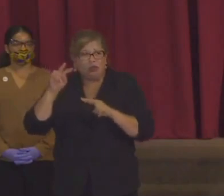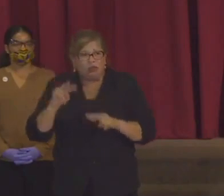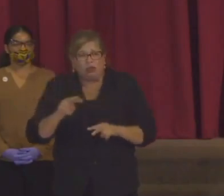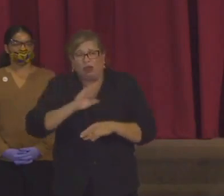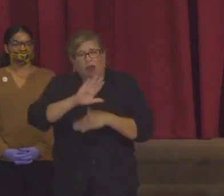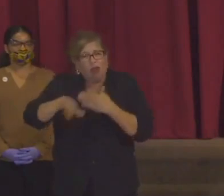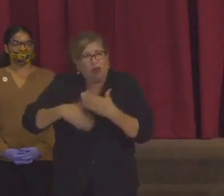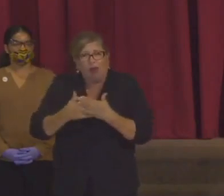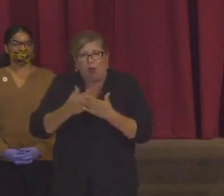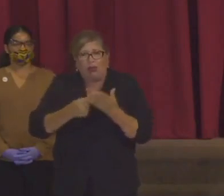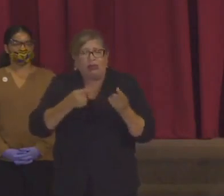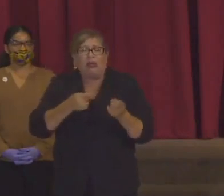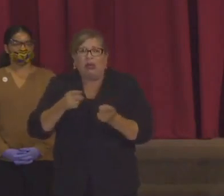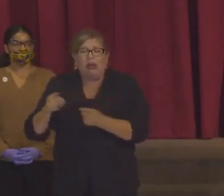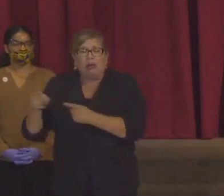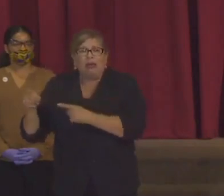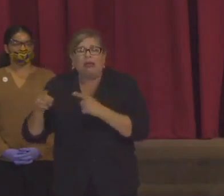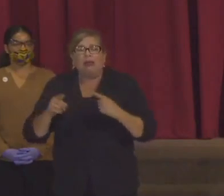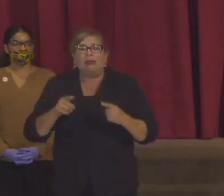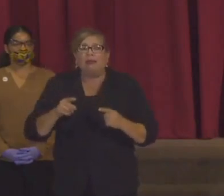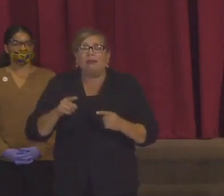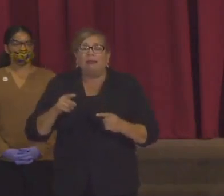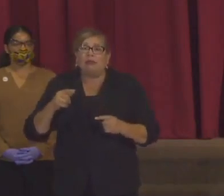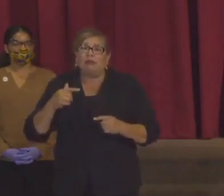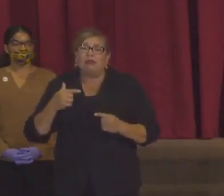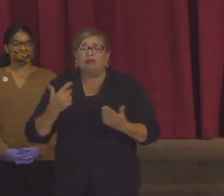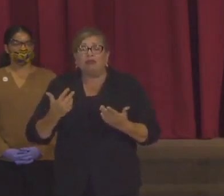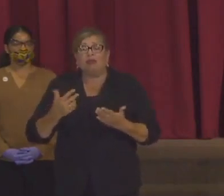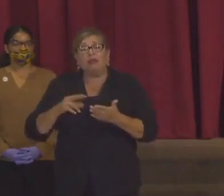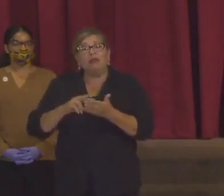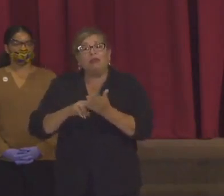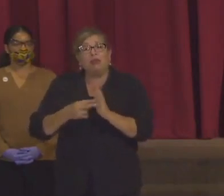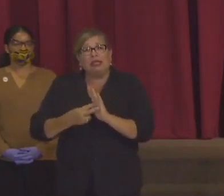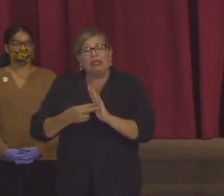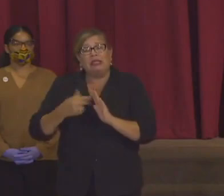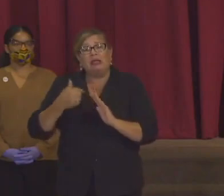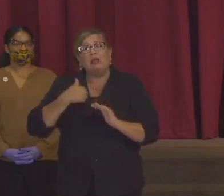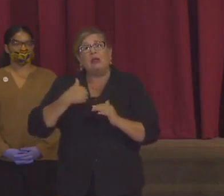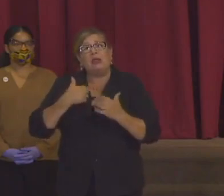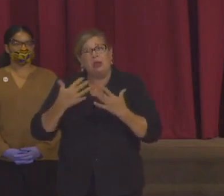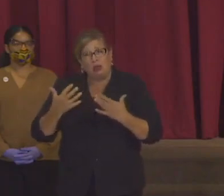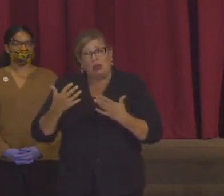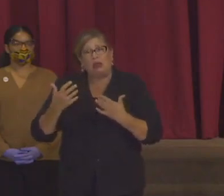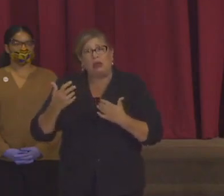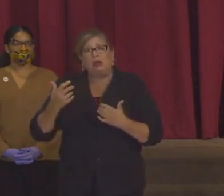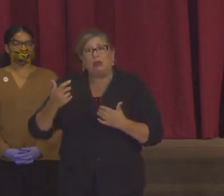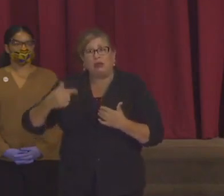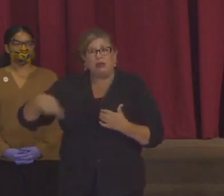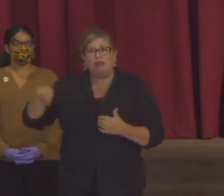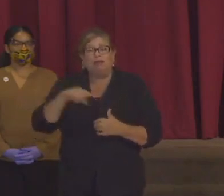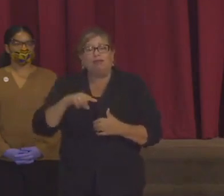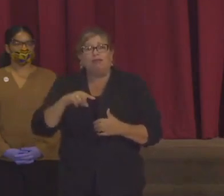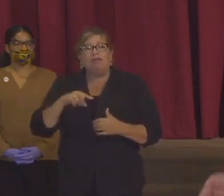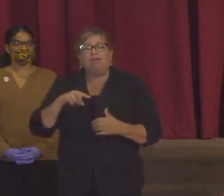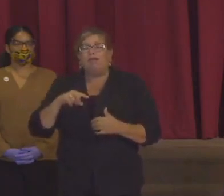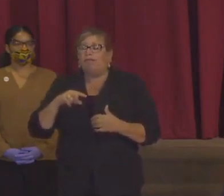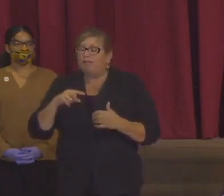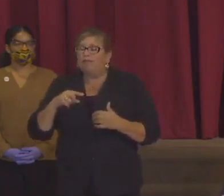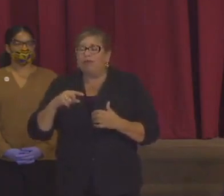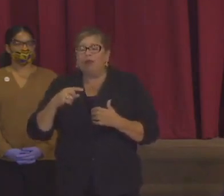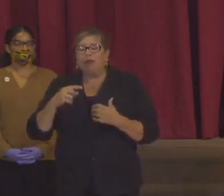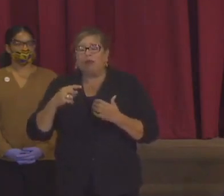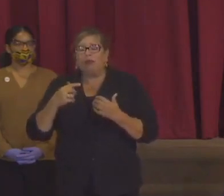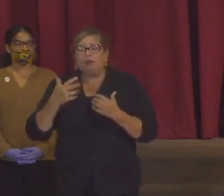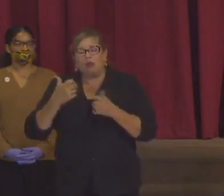state activity, and all I could say this is we want restraint. We want as much expression of